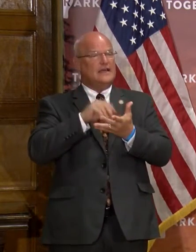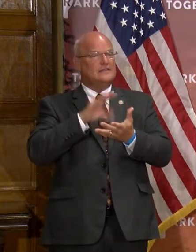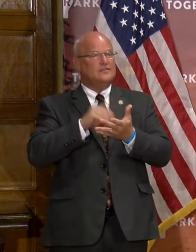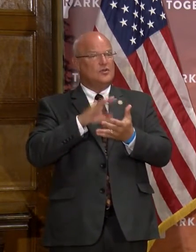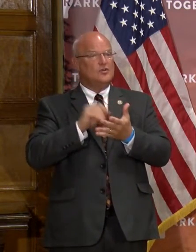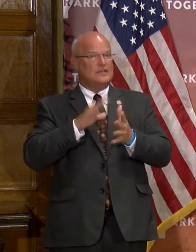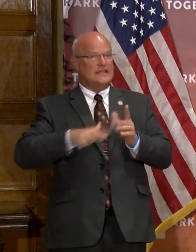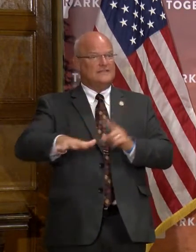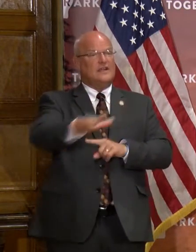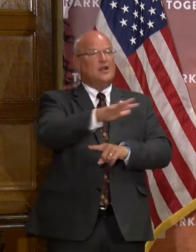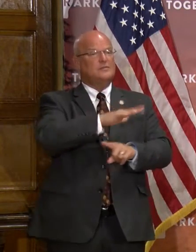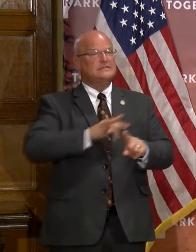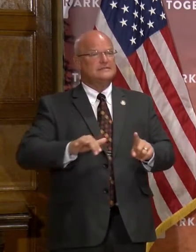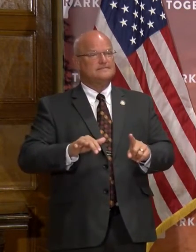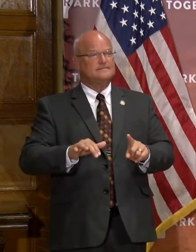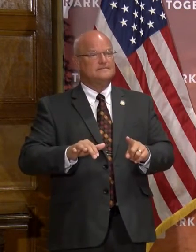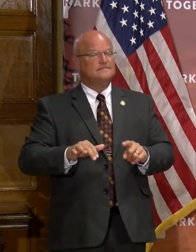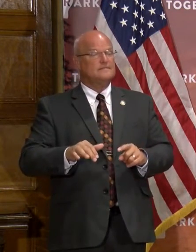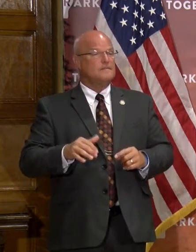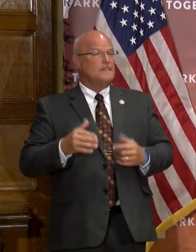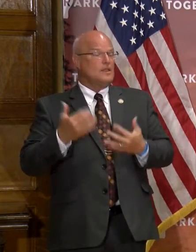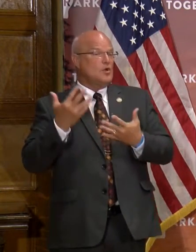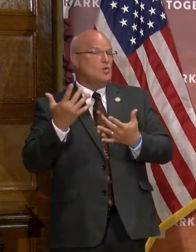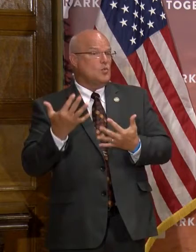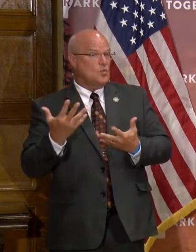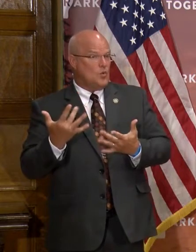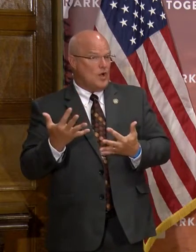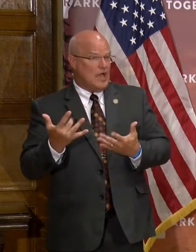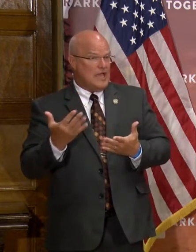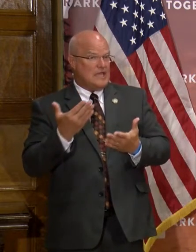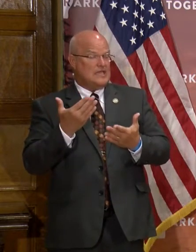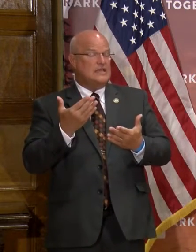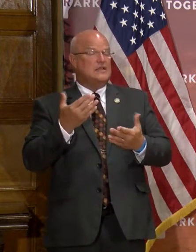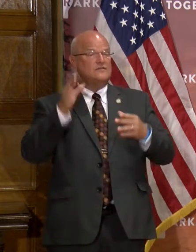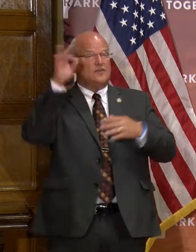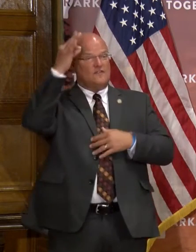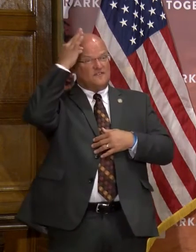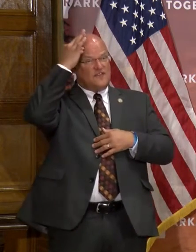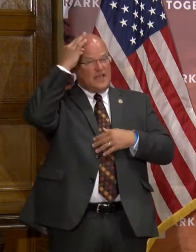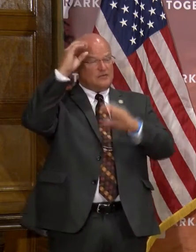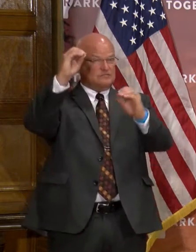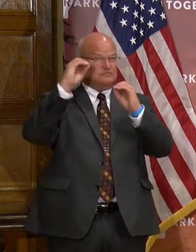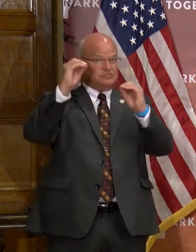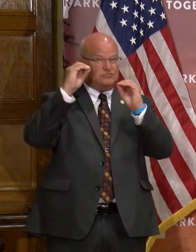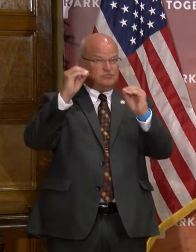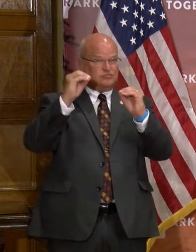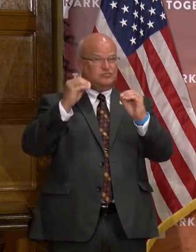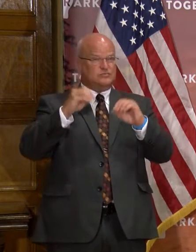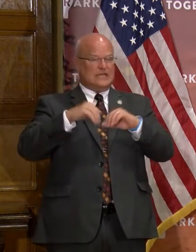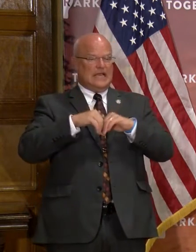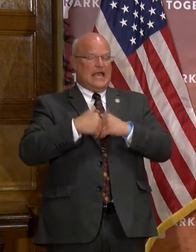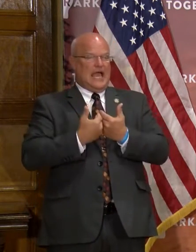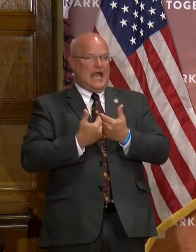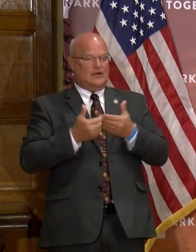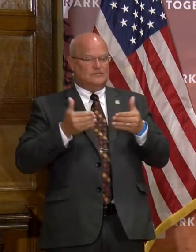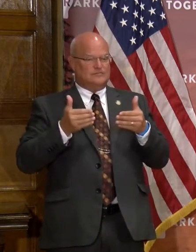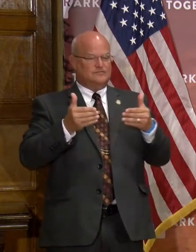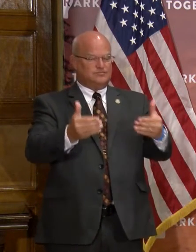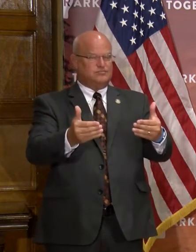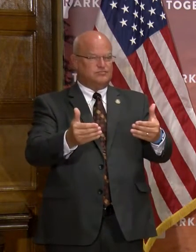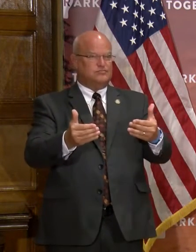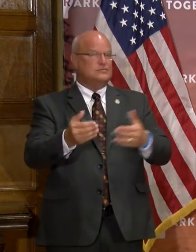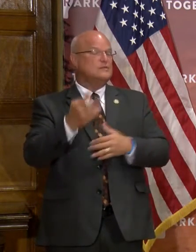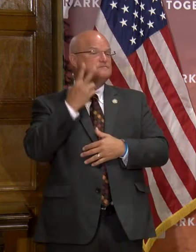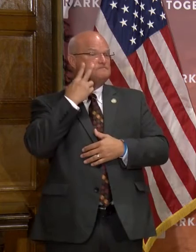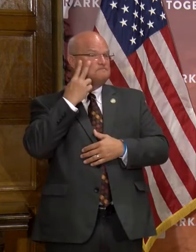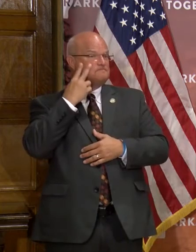environment. We're going to have to wait for federal instructions to learn more about how this needs to proceed, and so time will